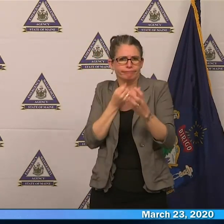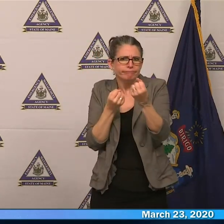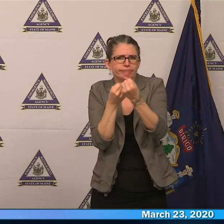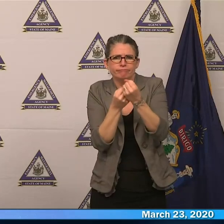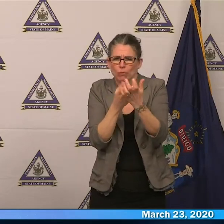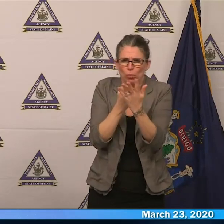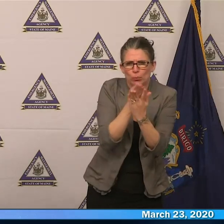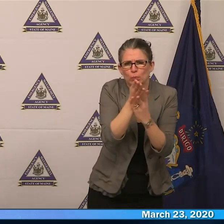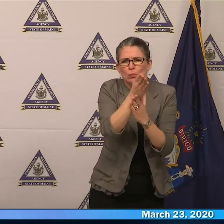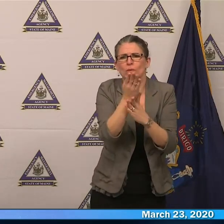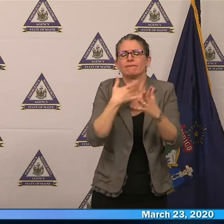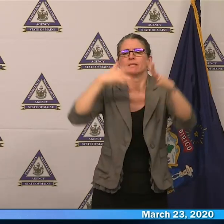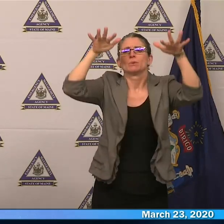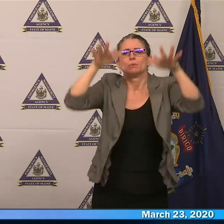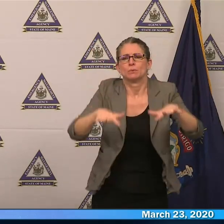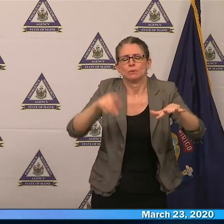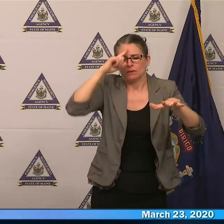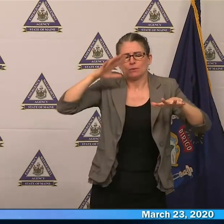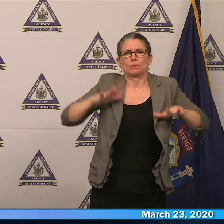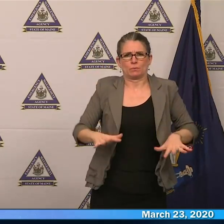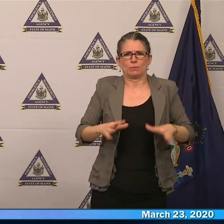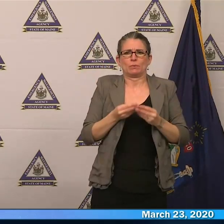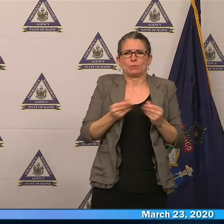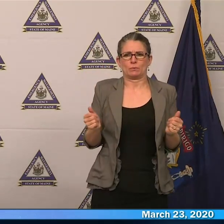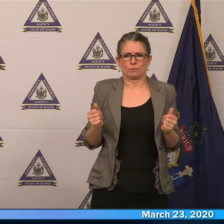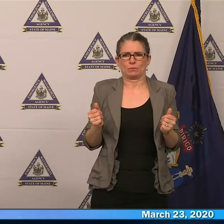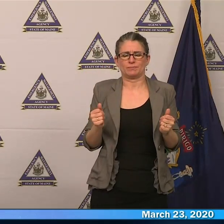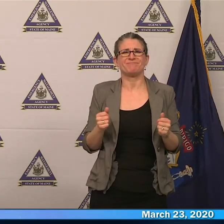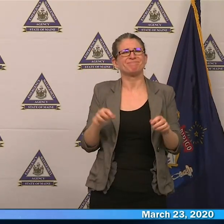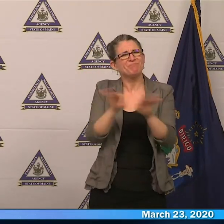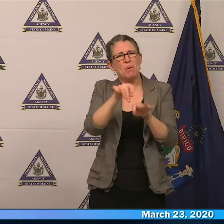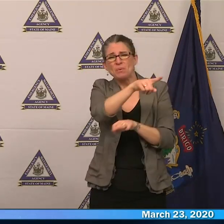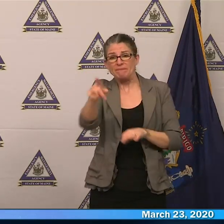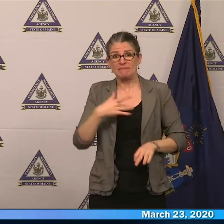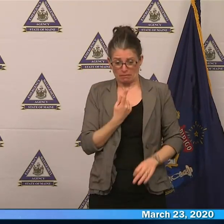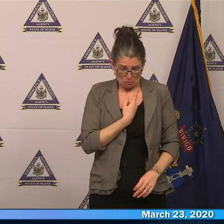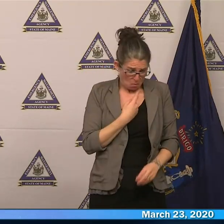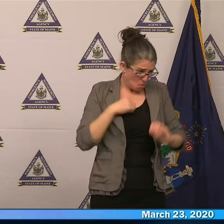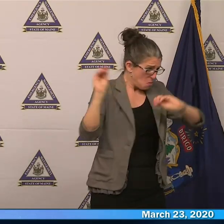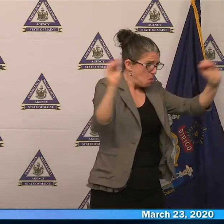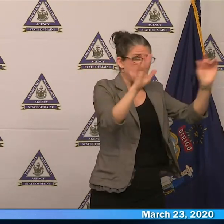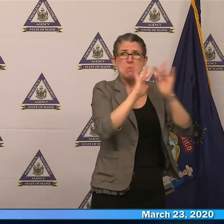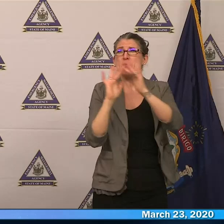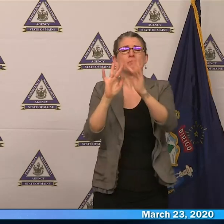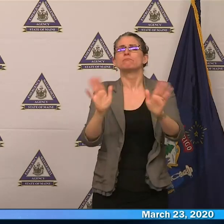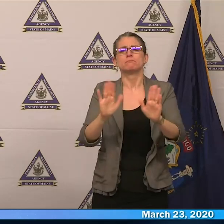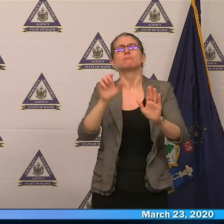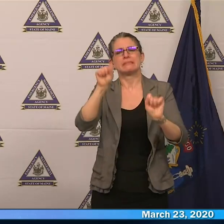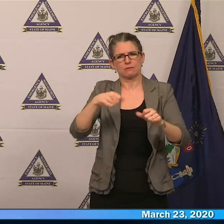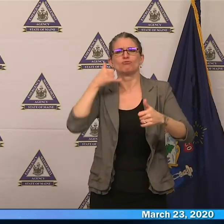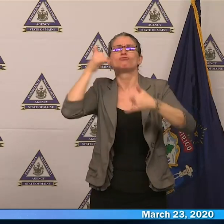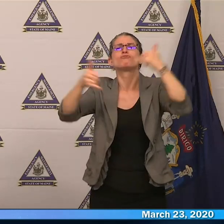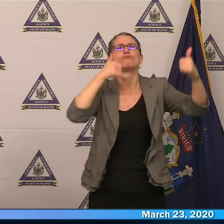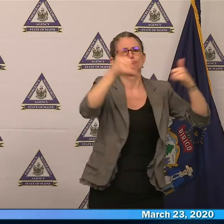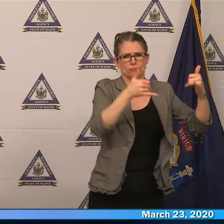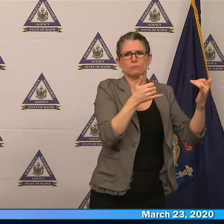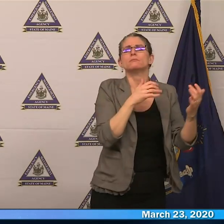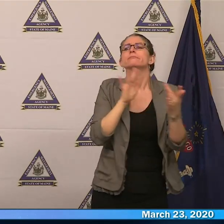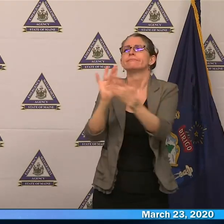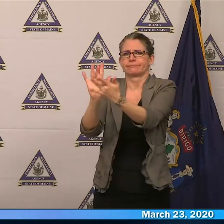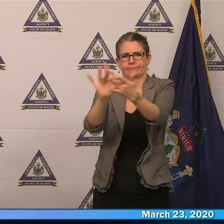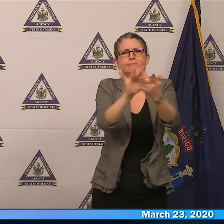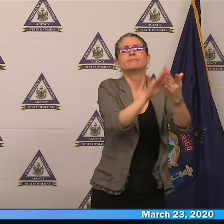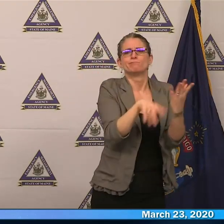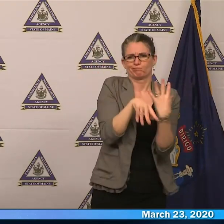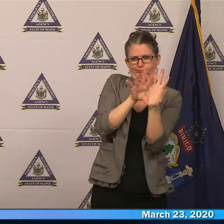now. You have a community, and people can be there for you, even if they are